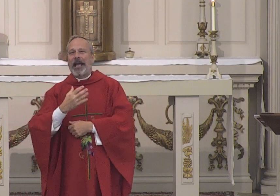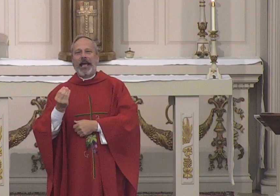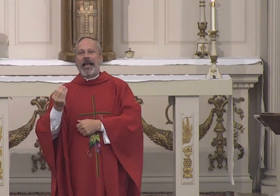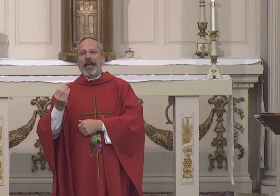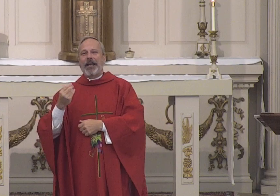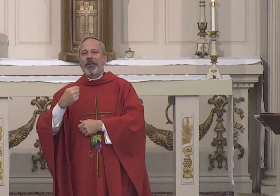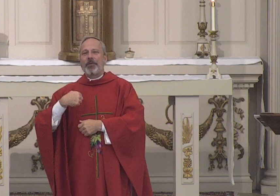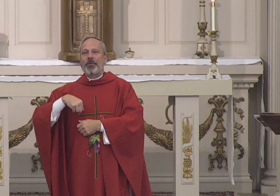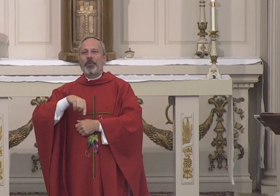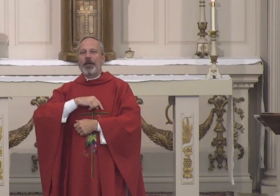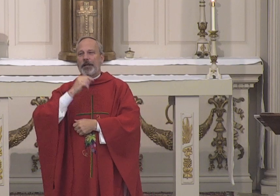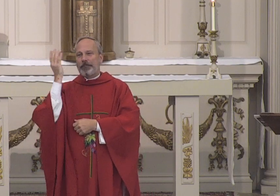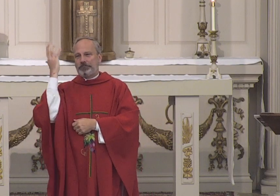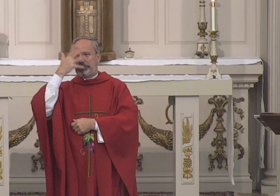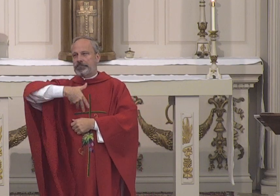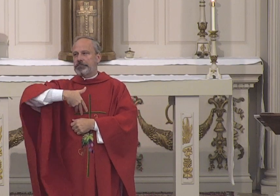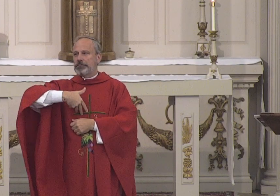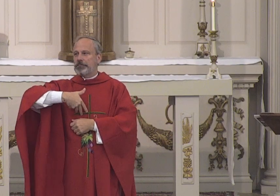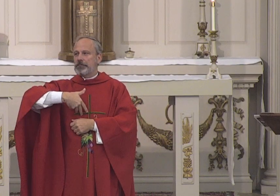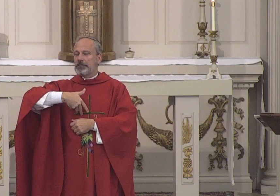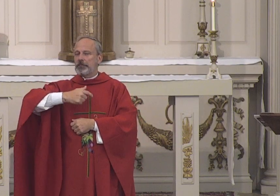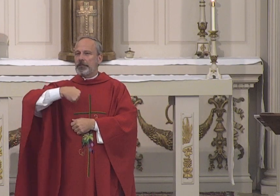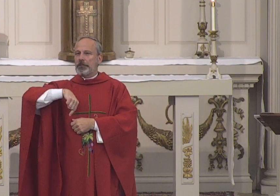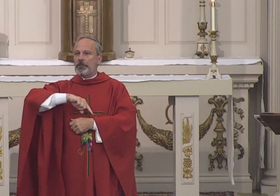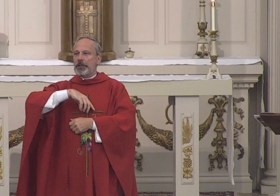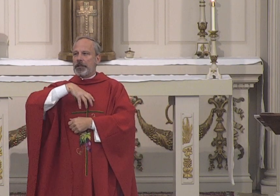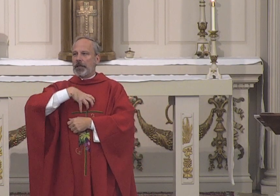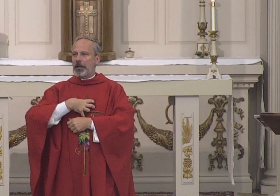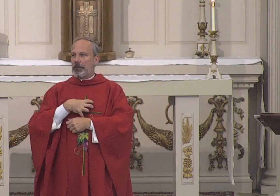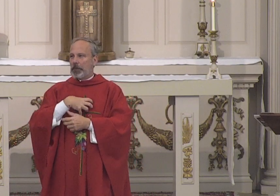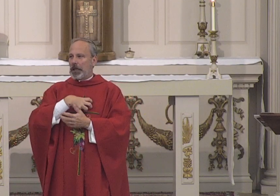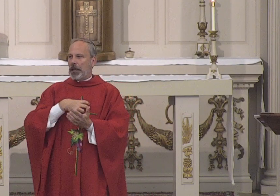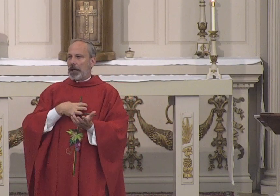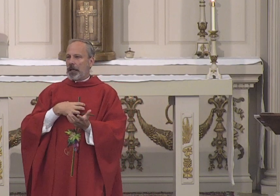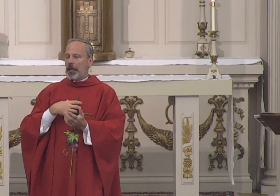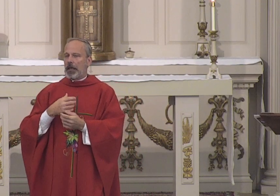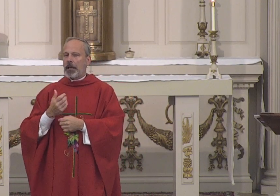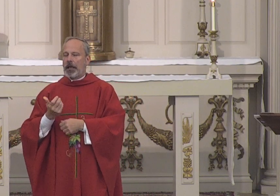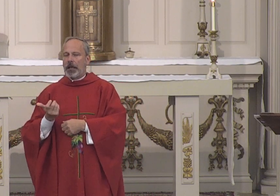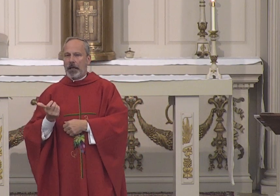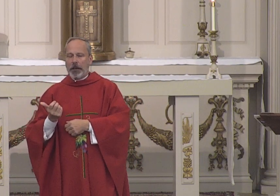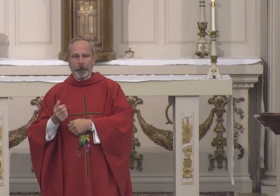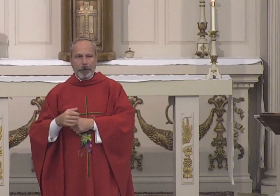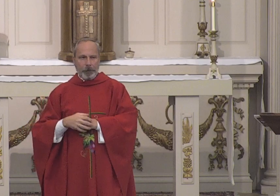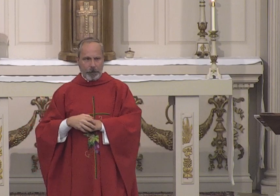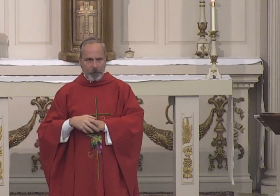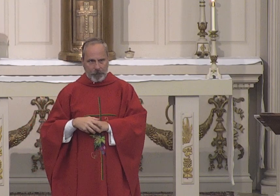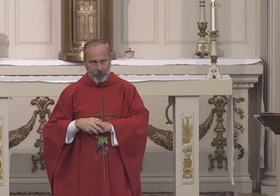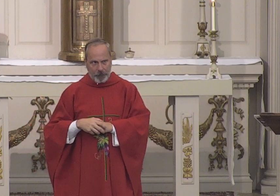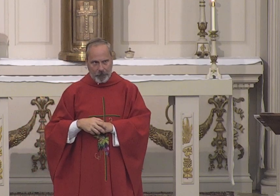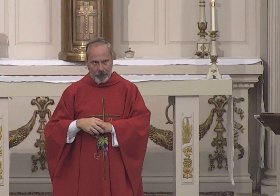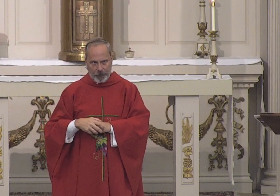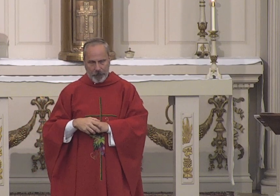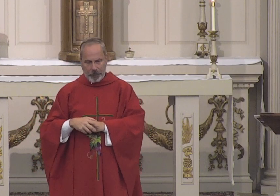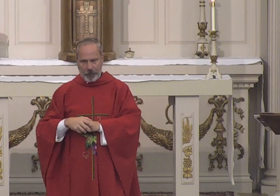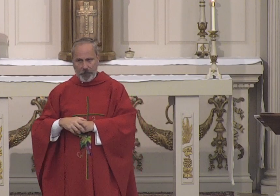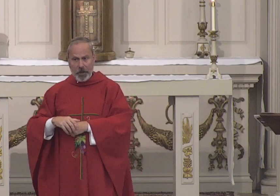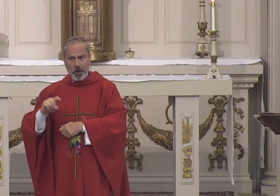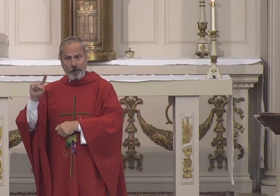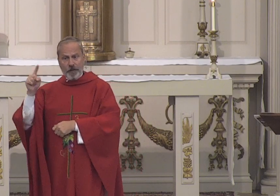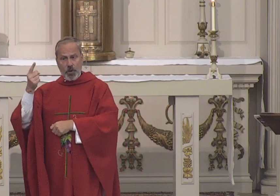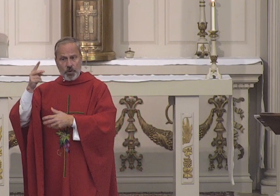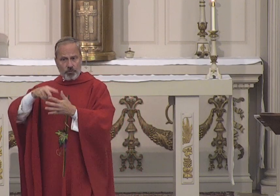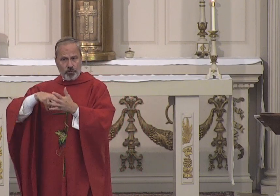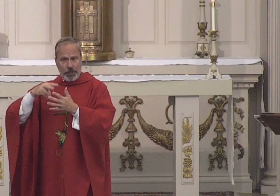So many amazing wonders and signs happening all around us that we miss out on, we overlook.